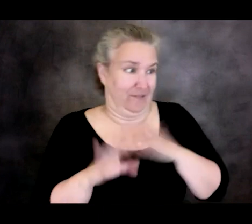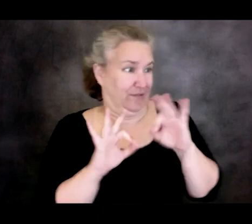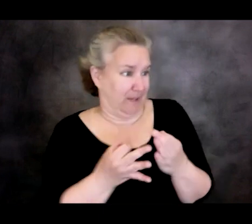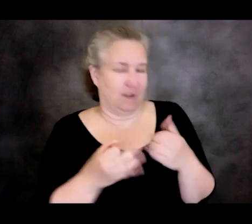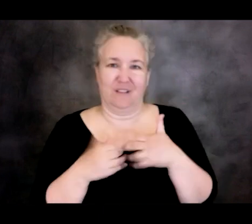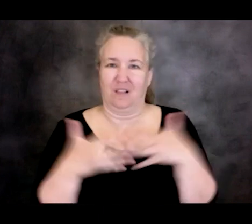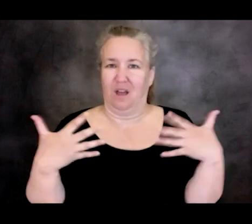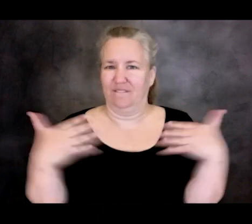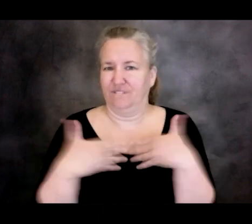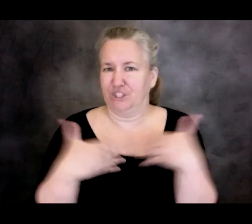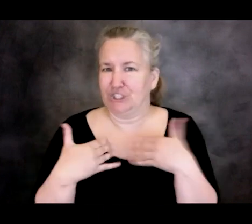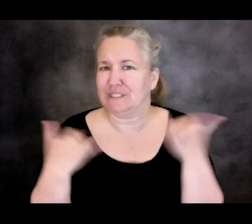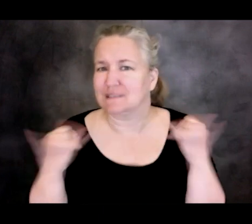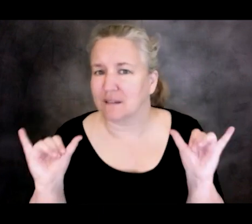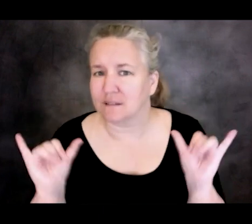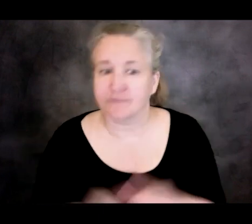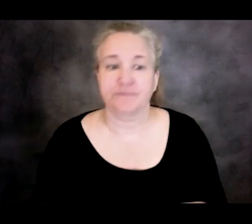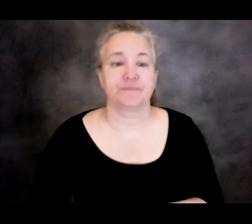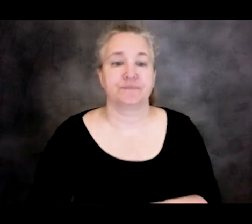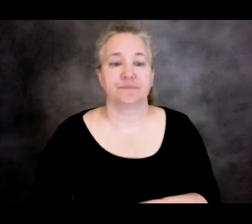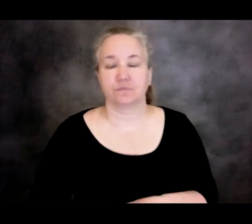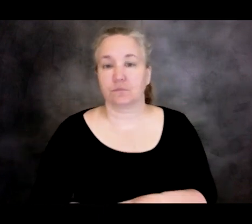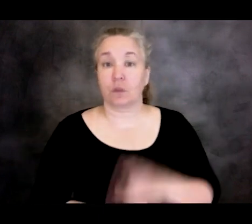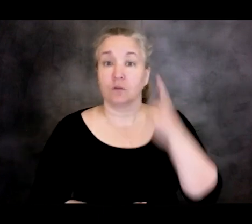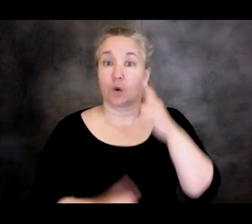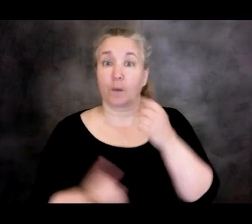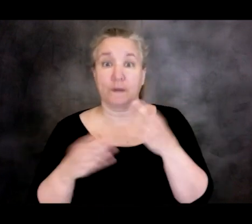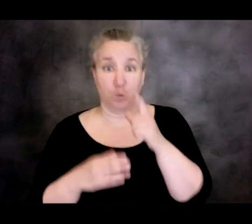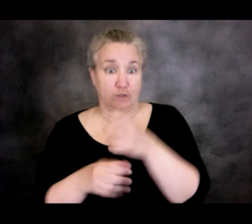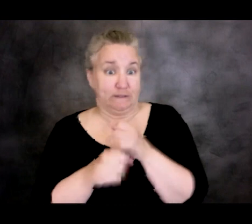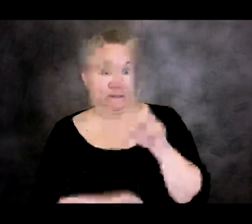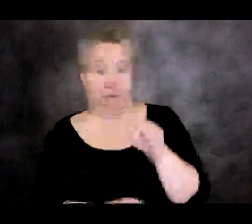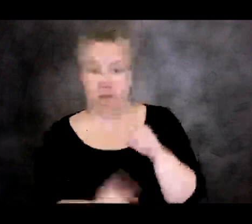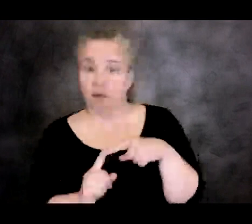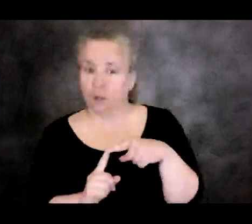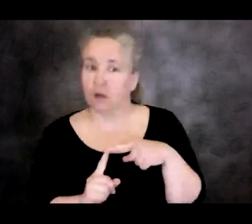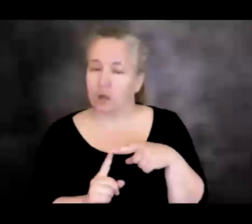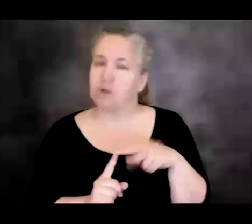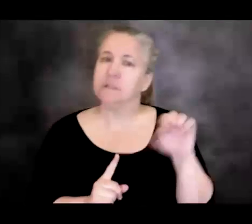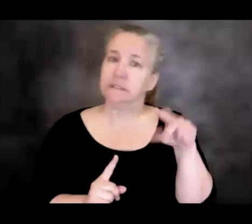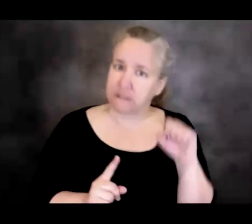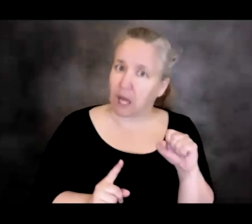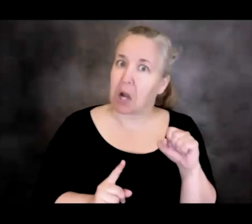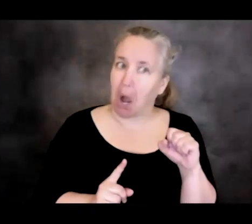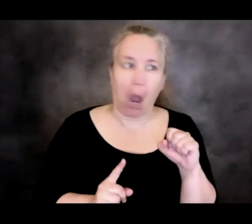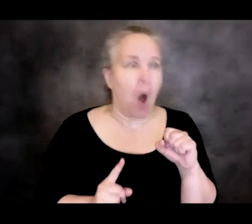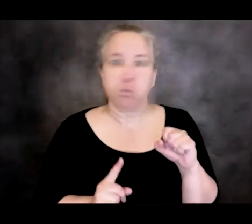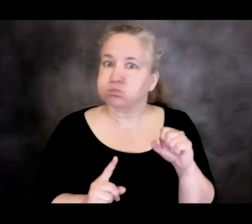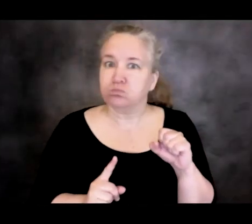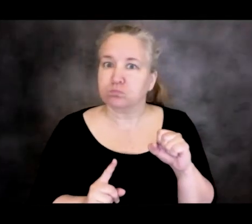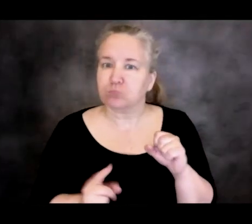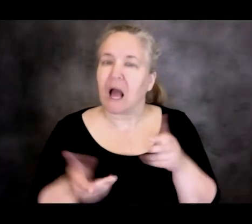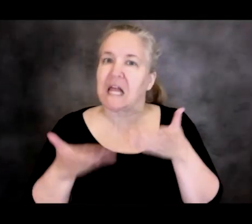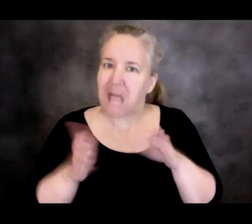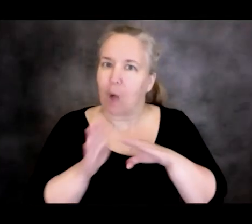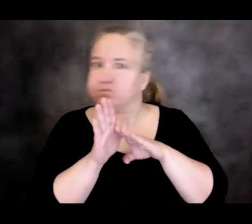family. So for many DACA beneficiaries, while this status has allowed them in many ways to